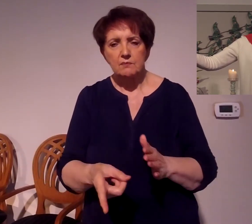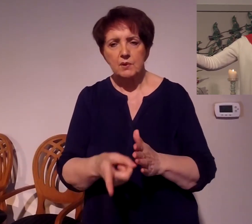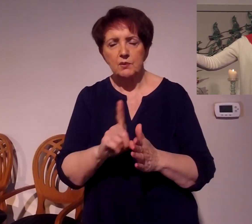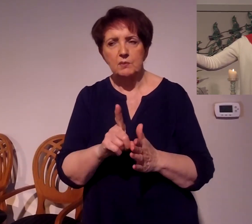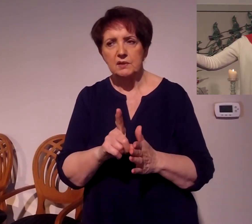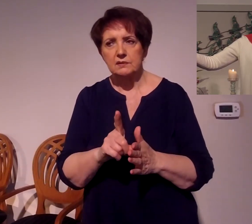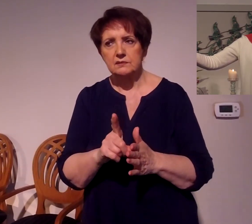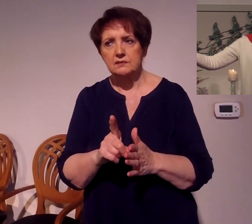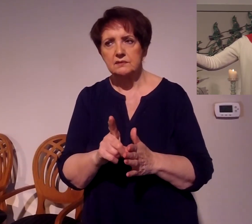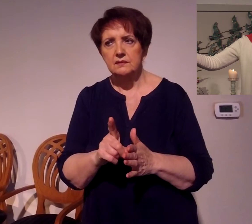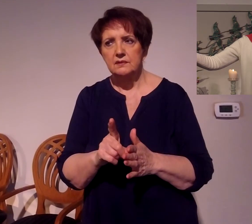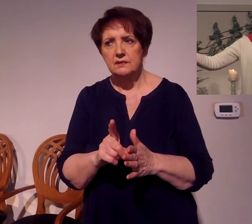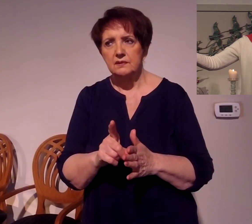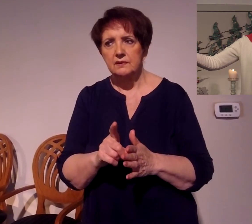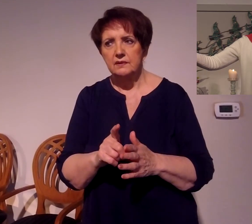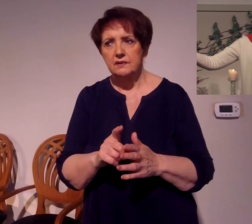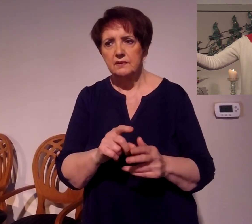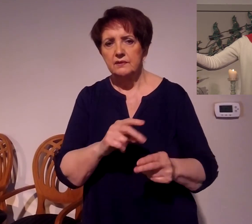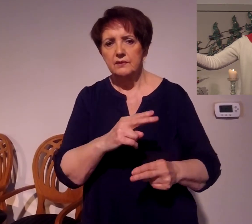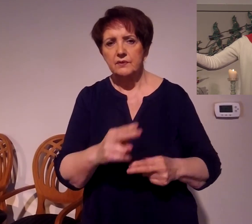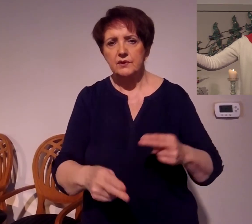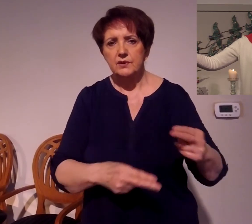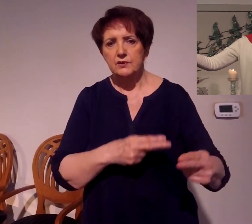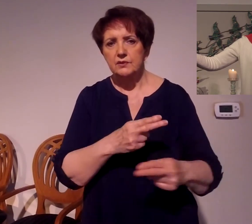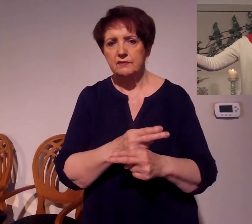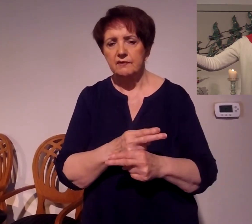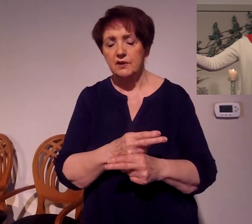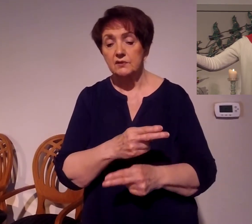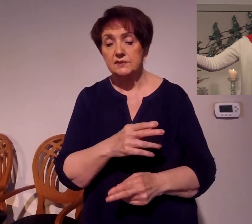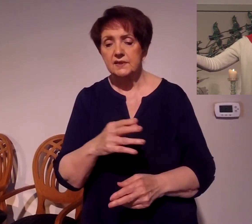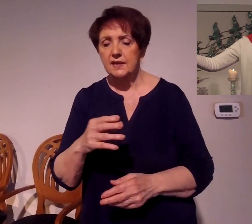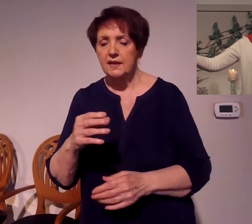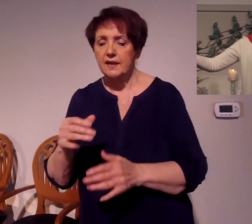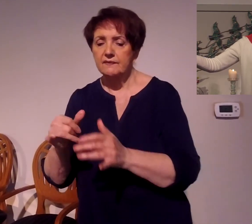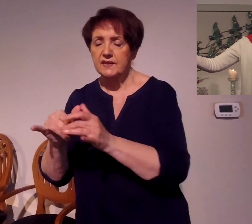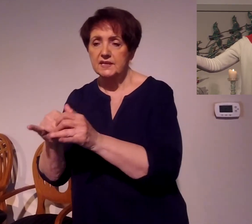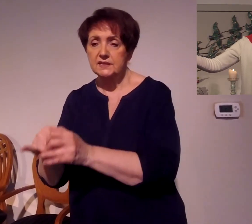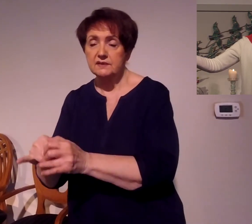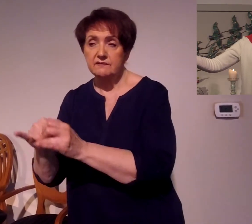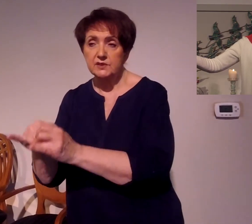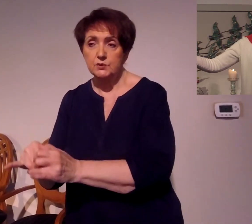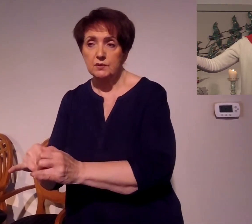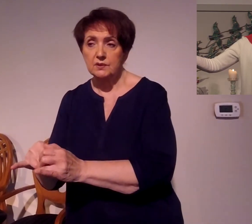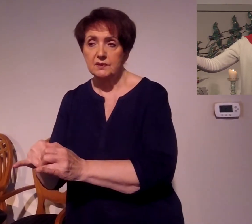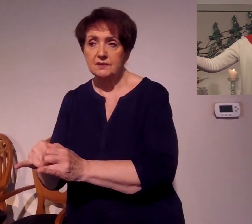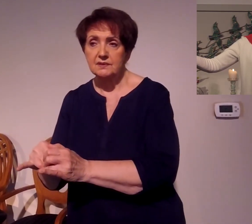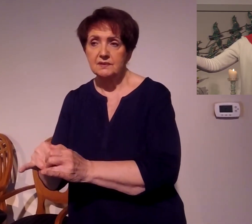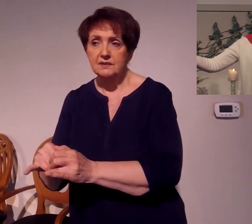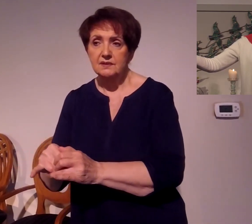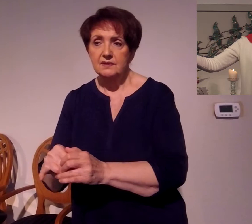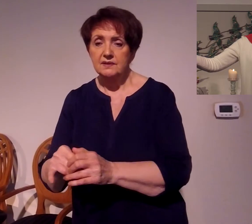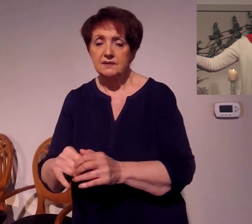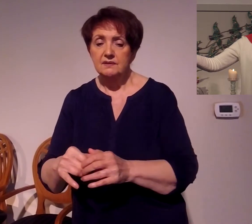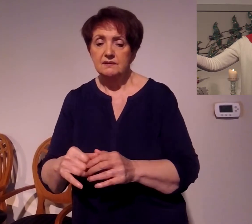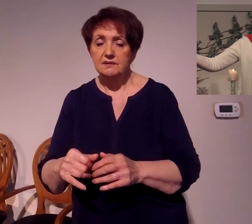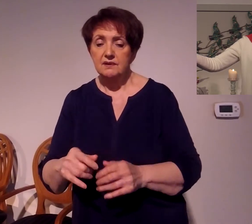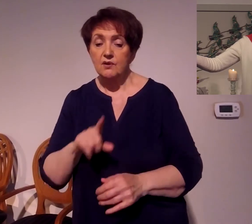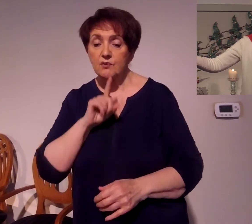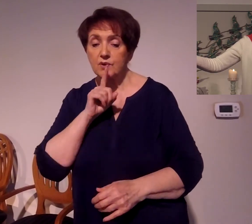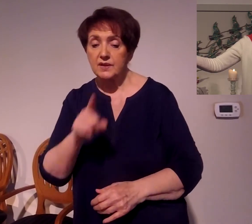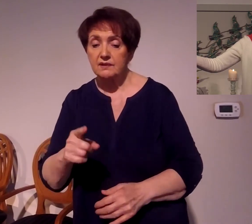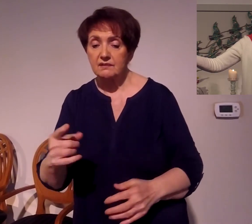see, the universe and the individual exist simultaneously in